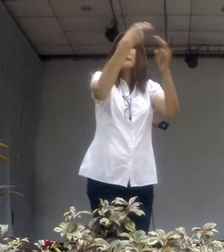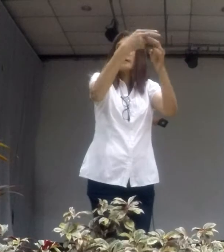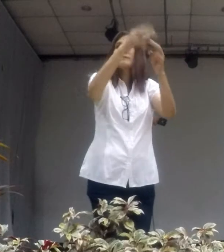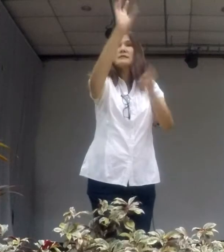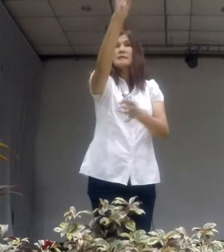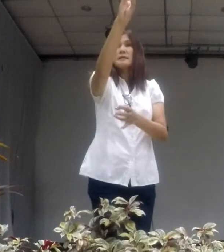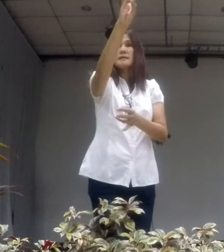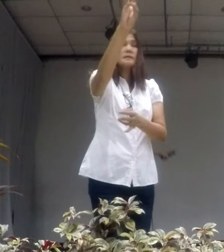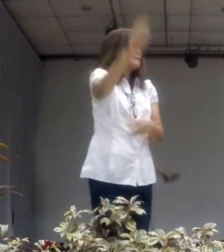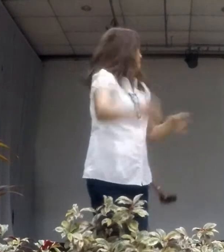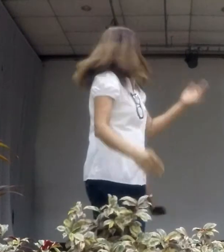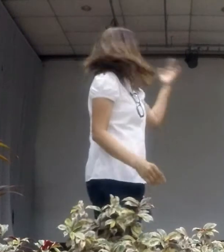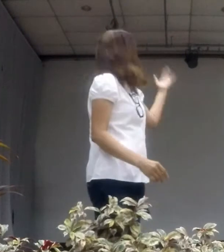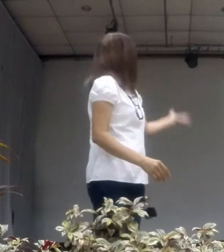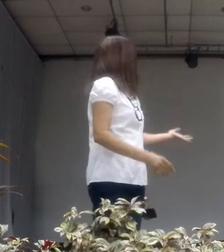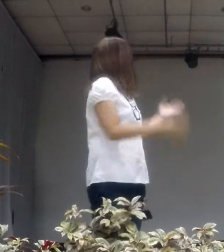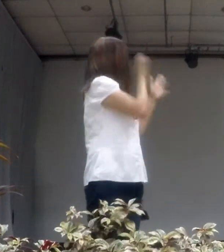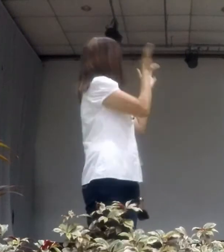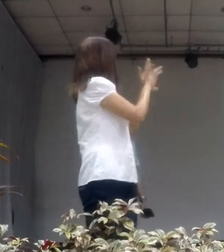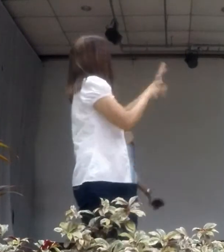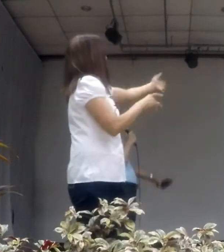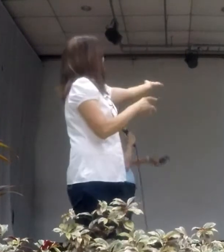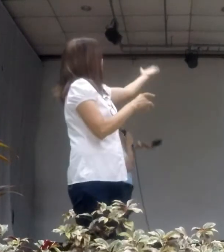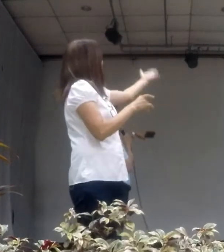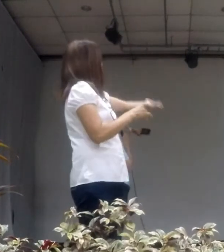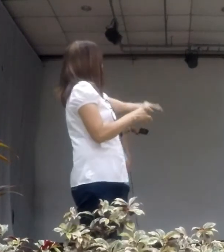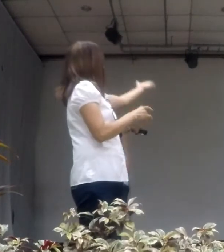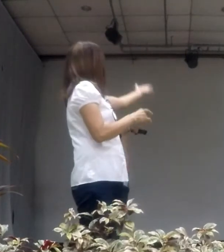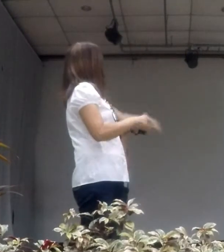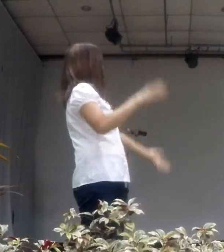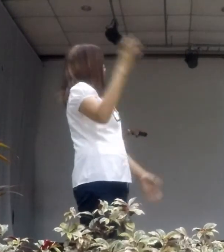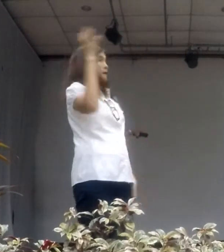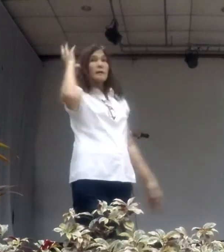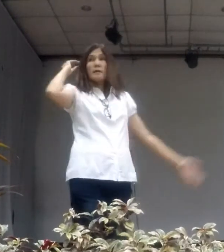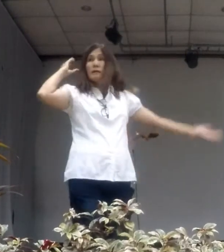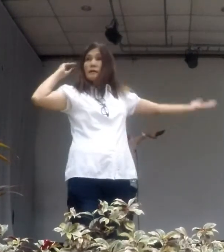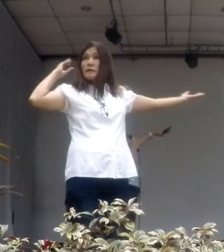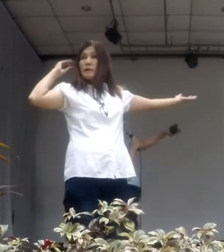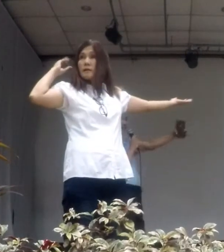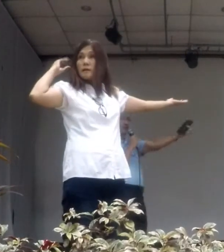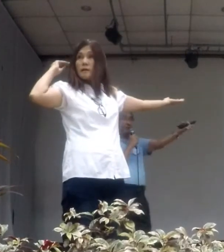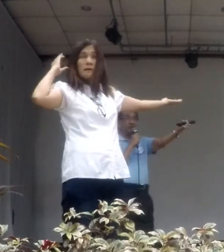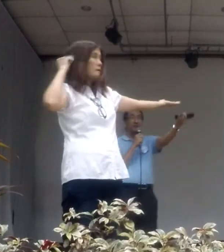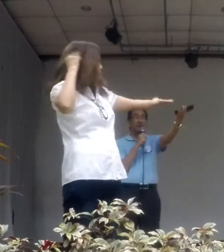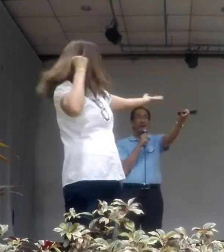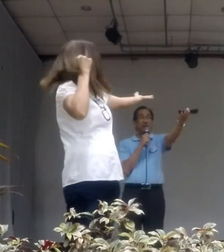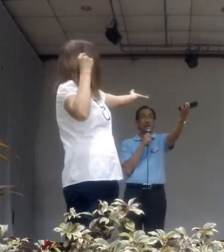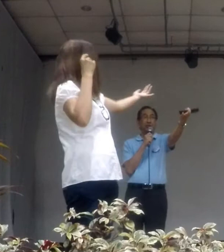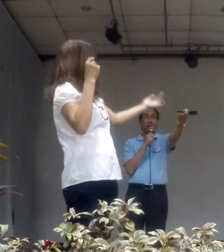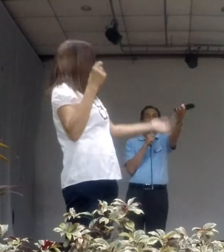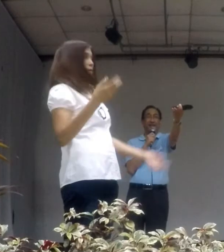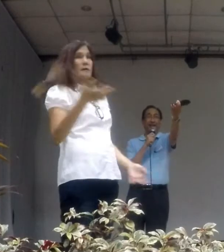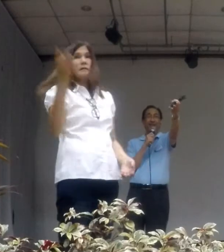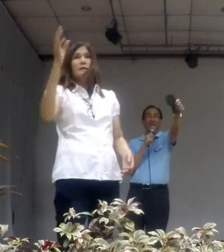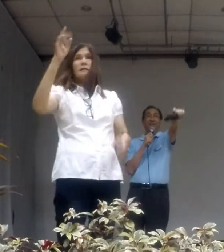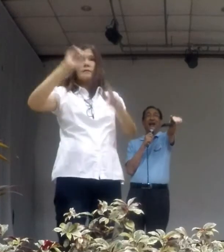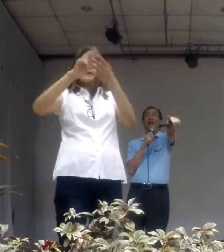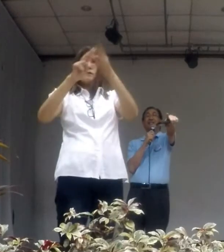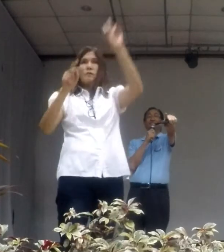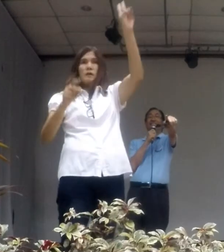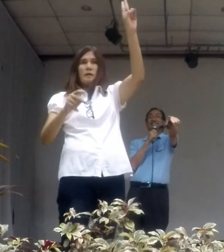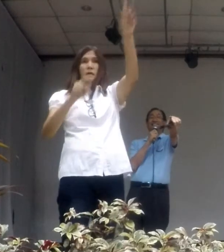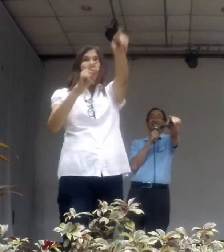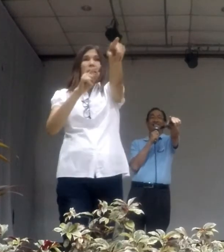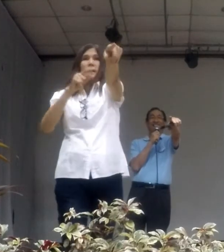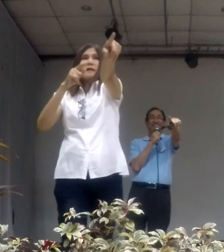Okay, can you see the pictures? The first number one is Mr. Banyas. Mr. Banyas, will you please stand?